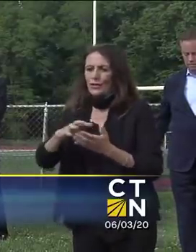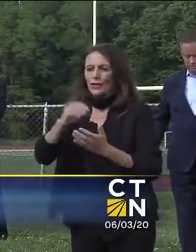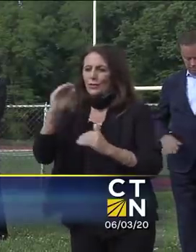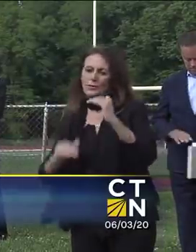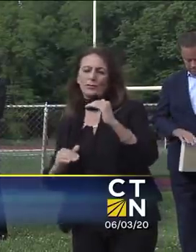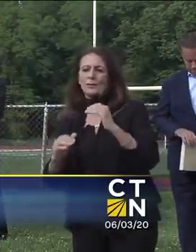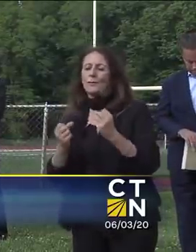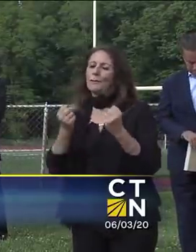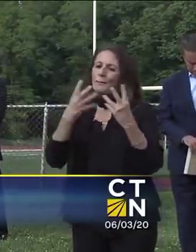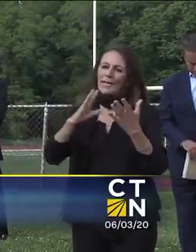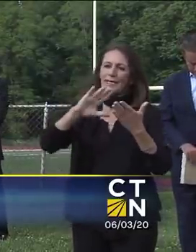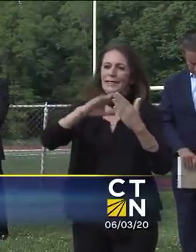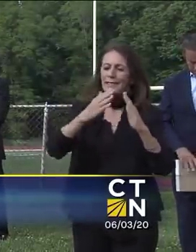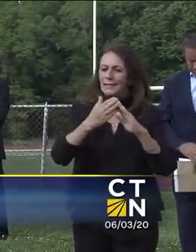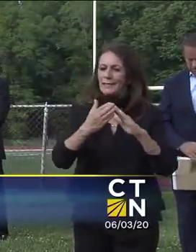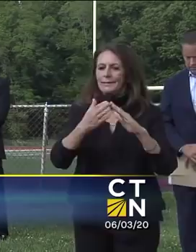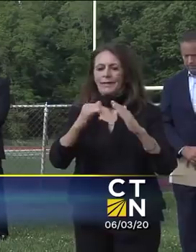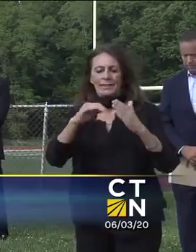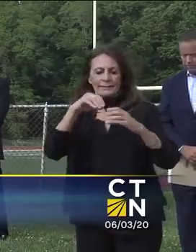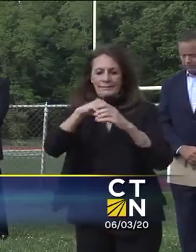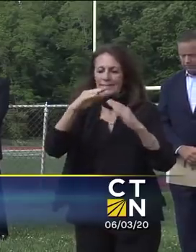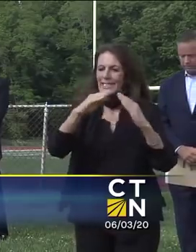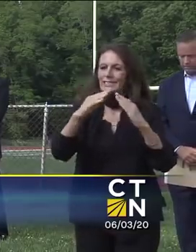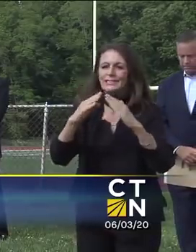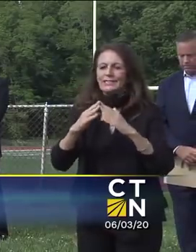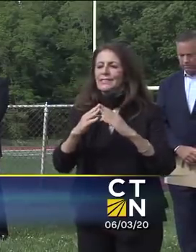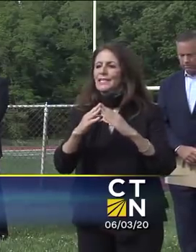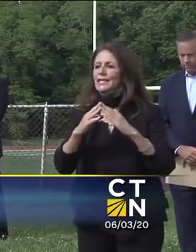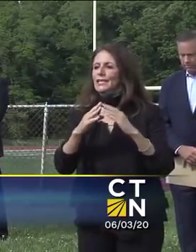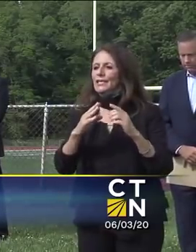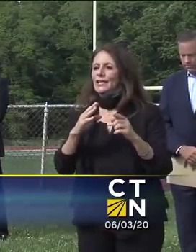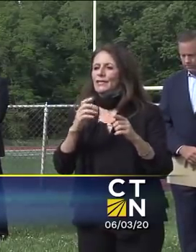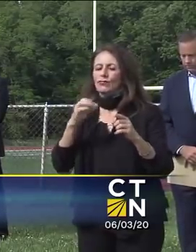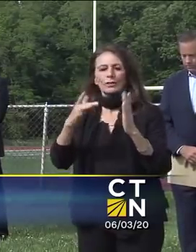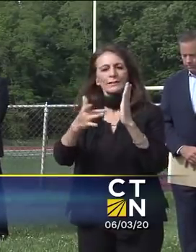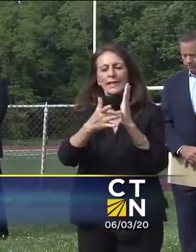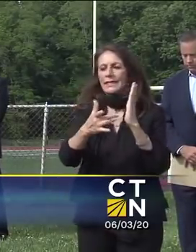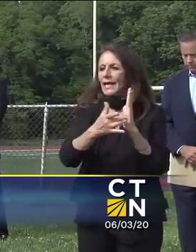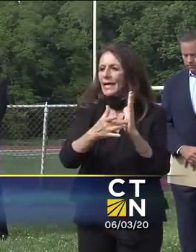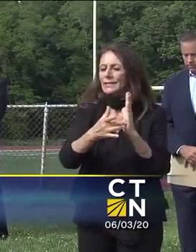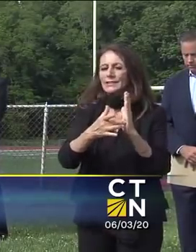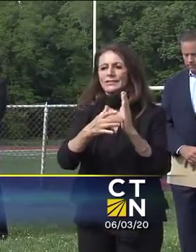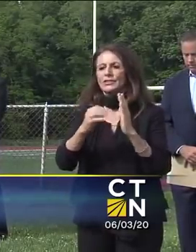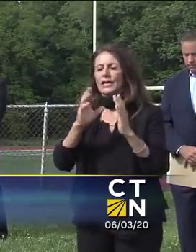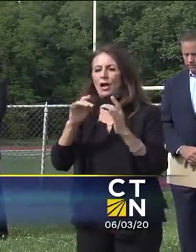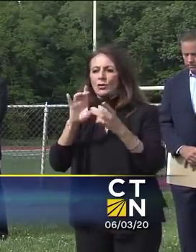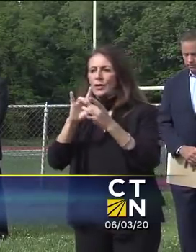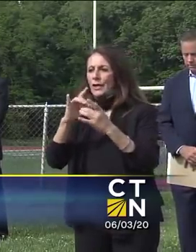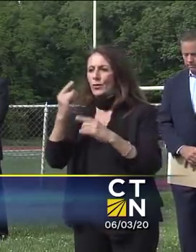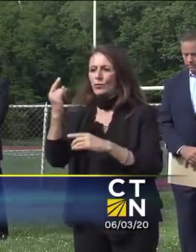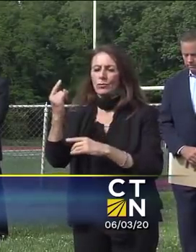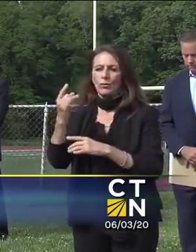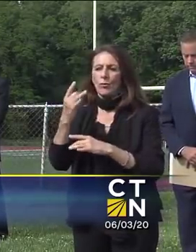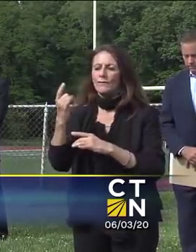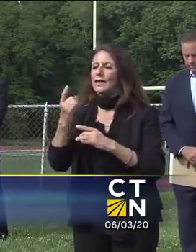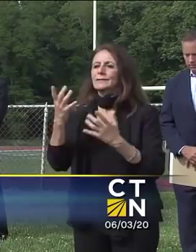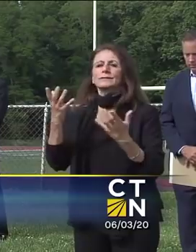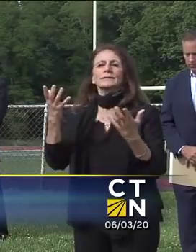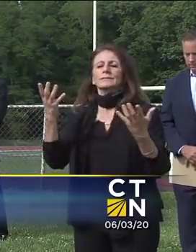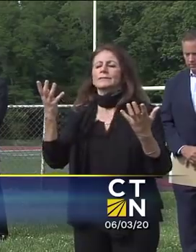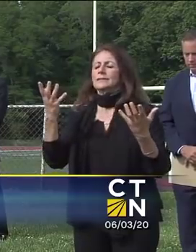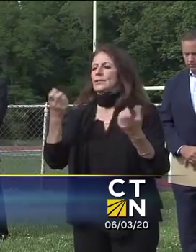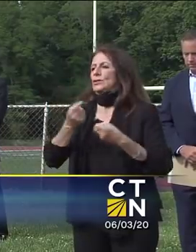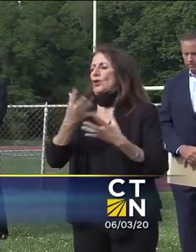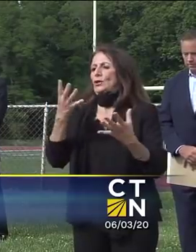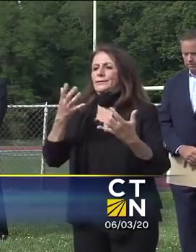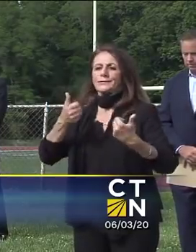urban center, many of our urban centers, not all, but many of our urban centers, access to technology, access to connectivity, and access to materials has been more